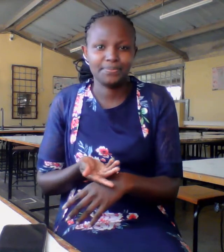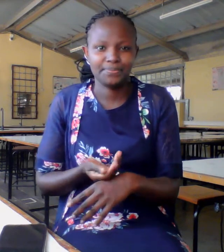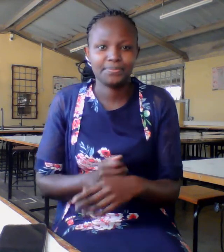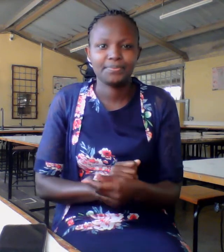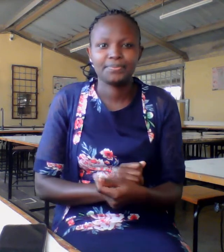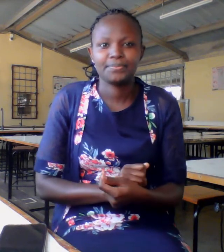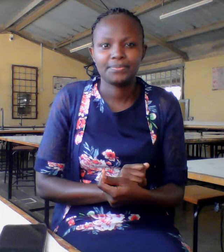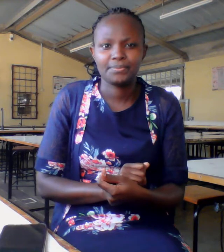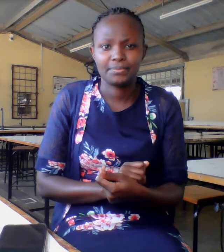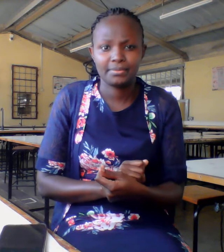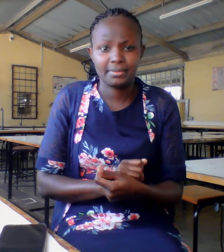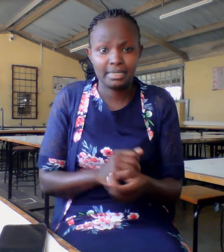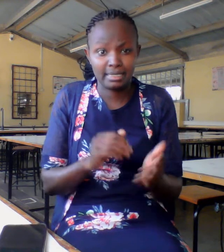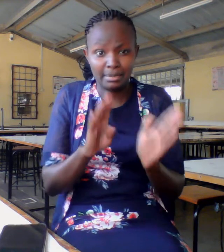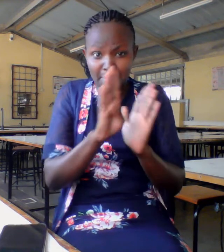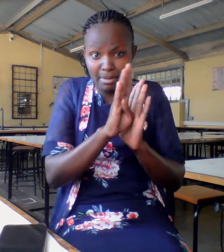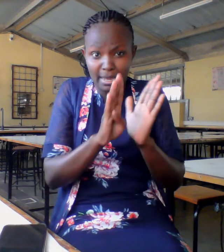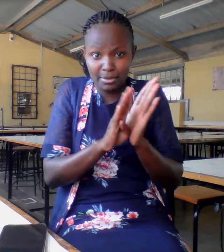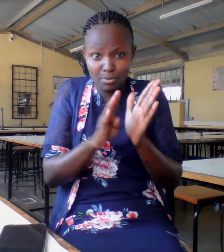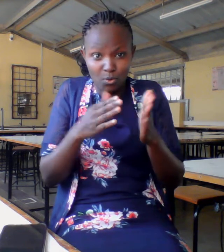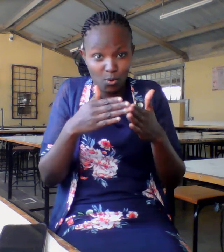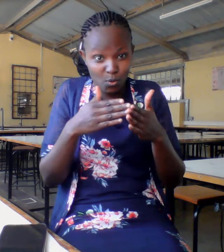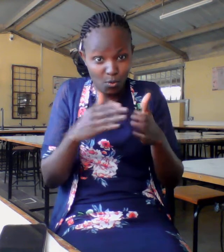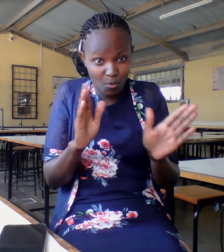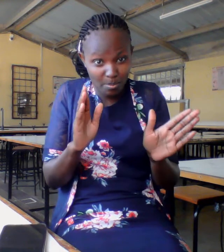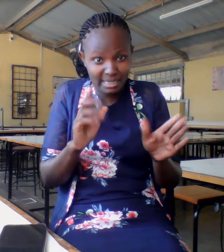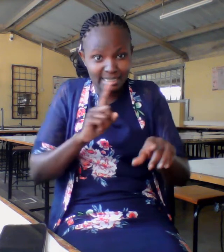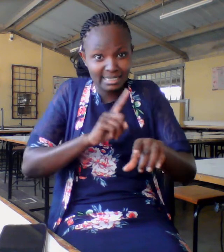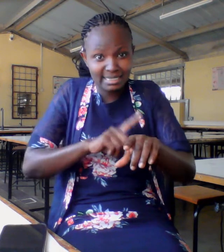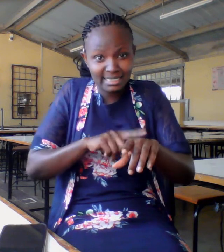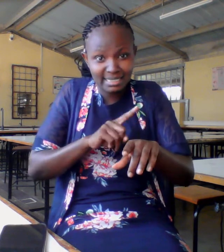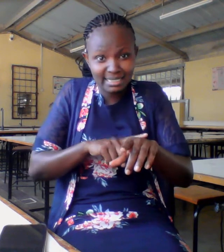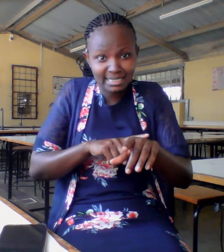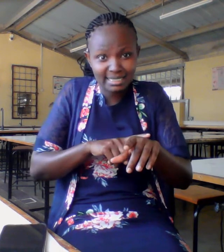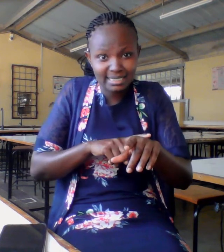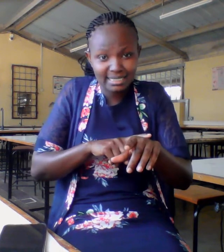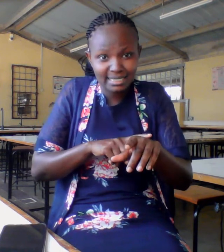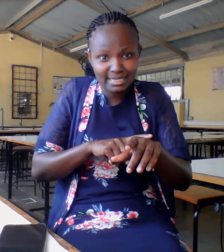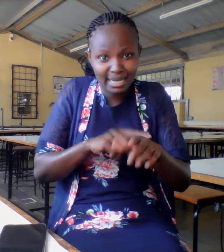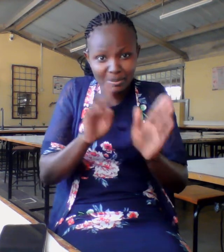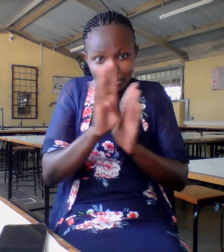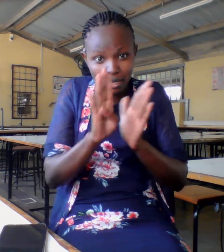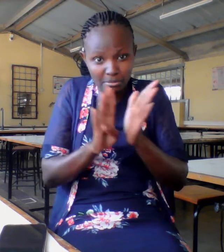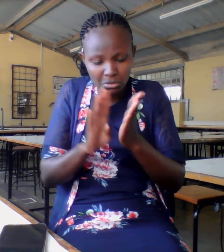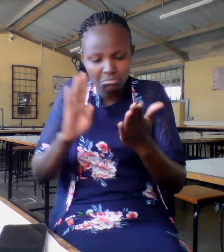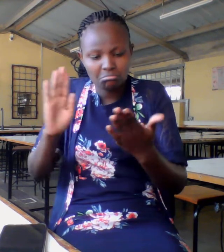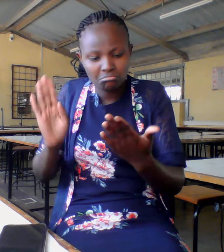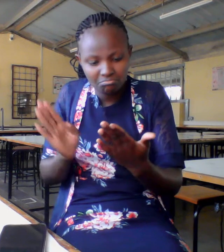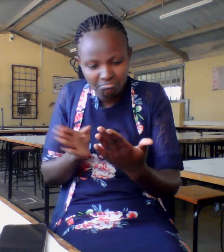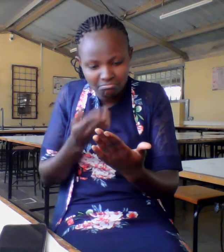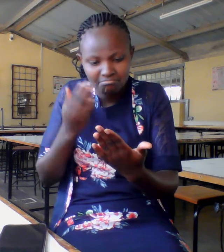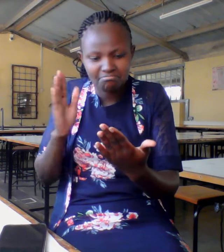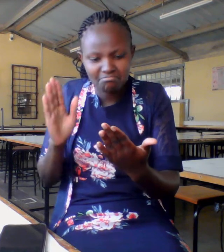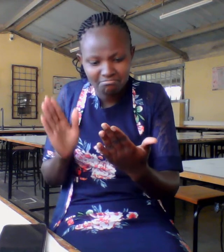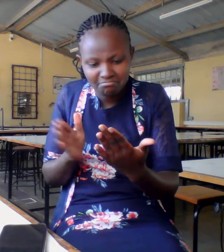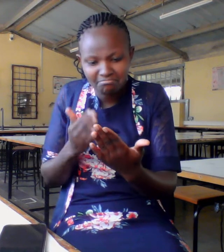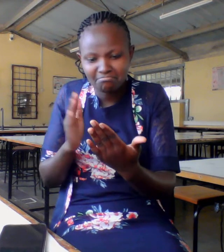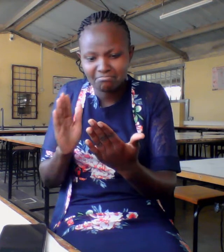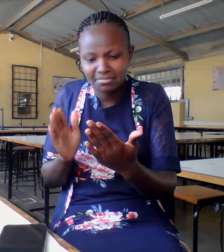He opened it, and as he flipped through the pages, a car key dropped from